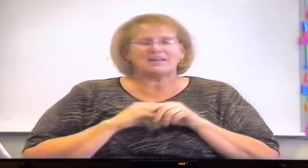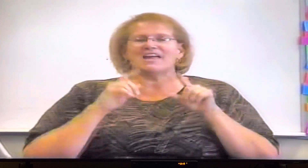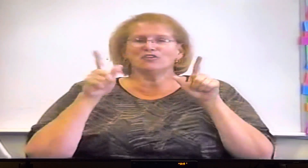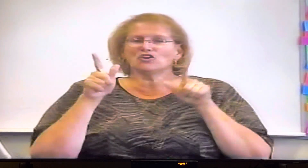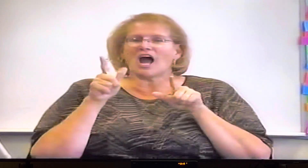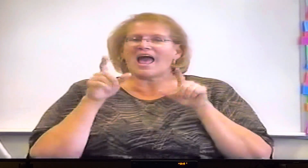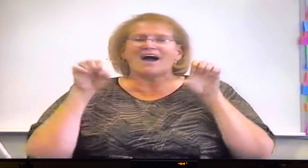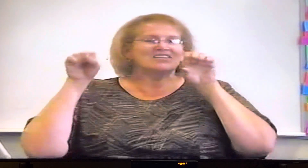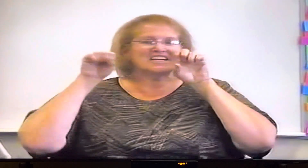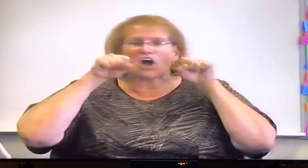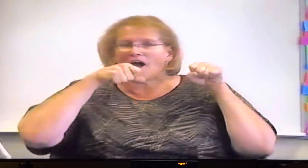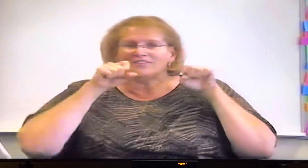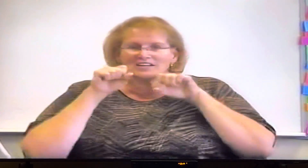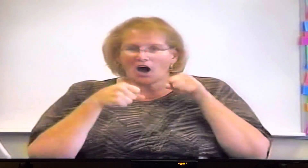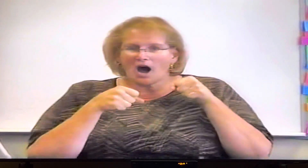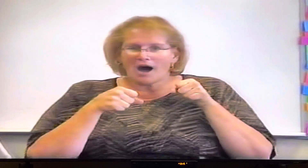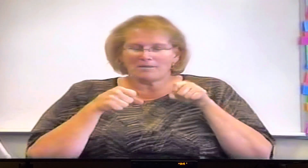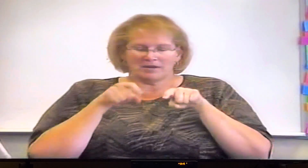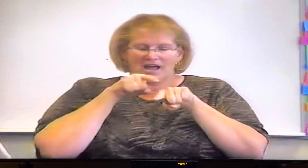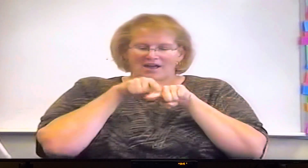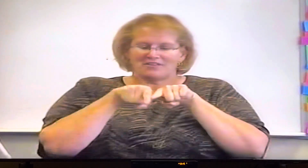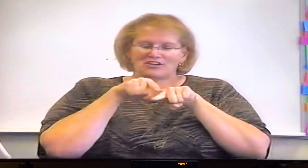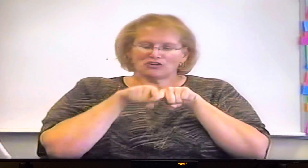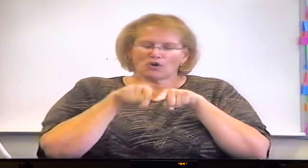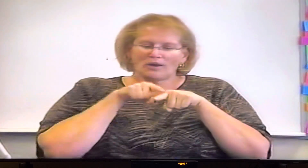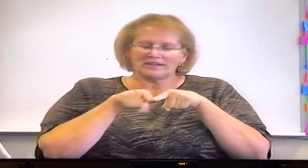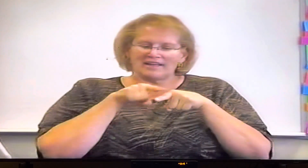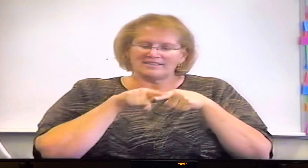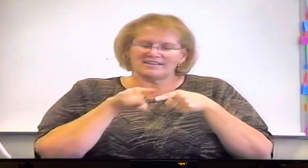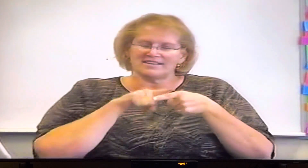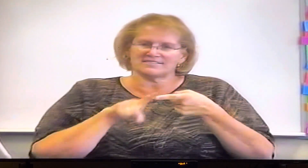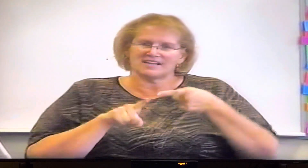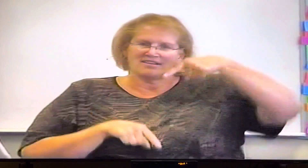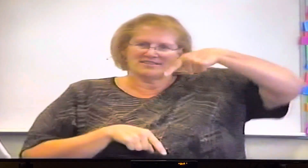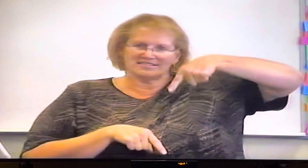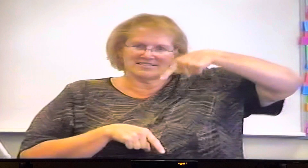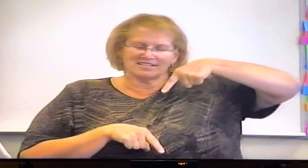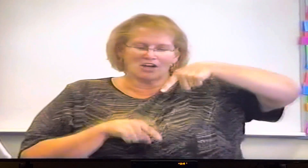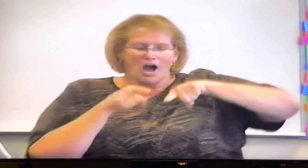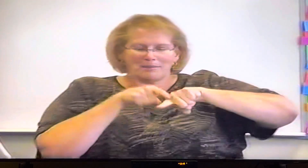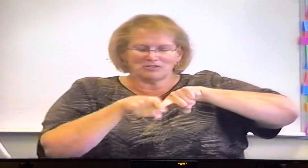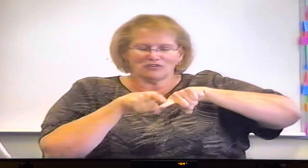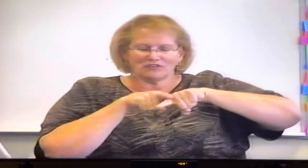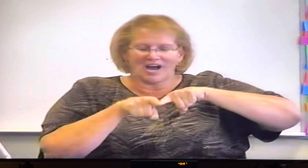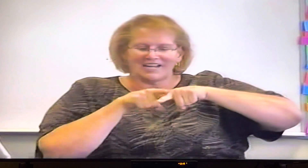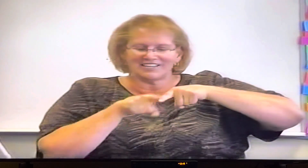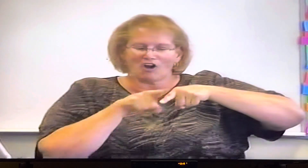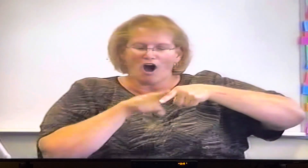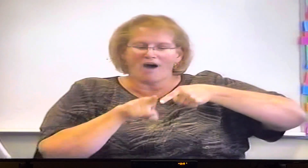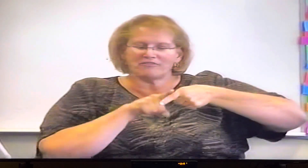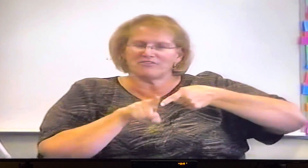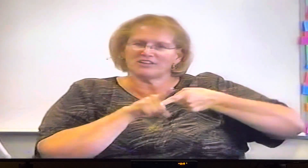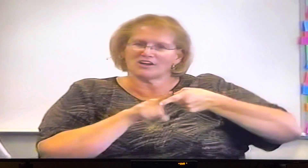If you're not having it on the cob, then you're going like this. This is the cob and you've cut it off of the